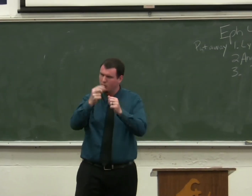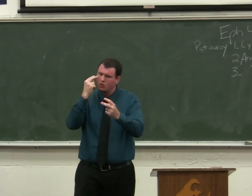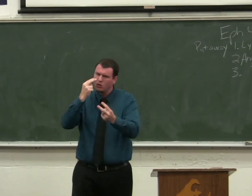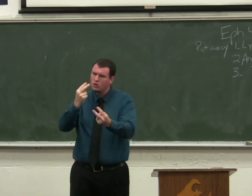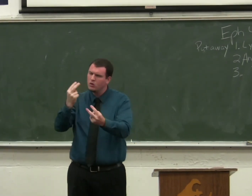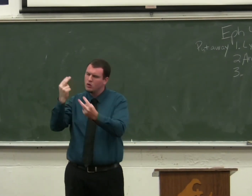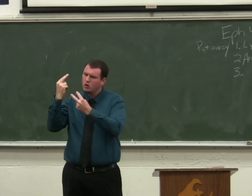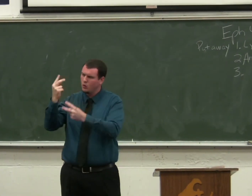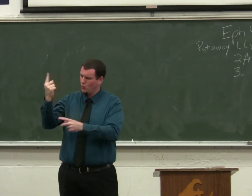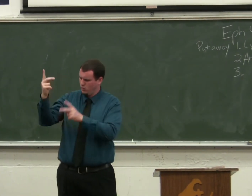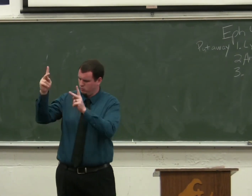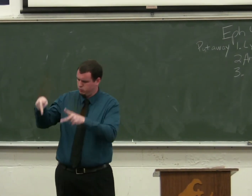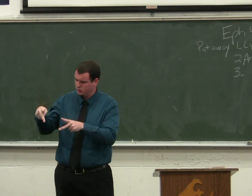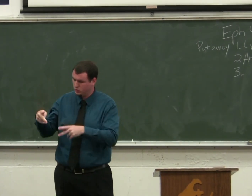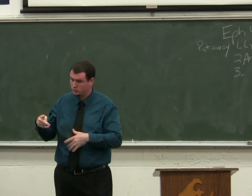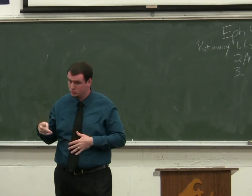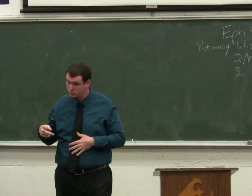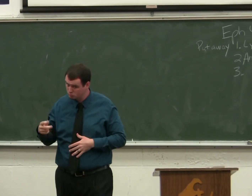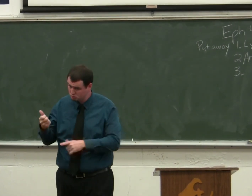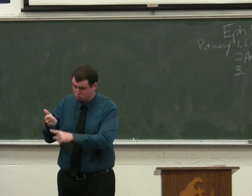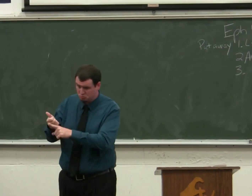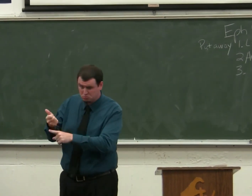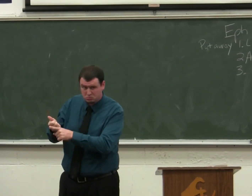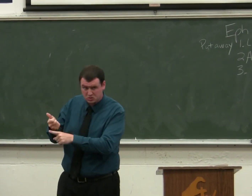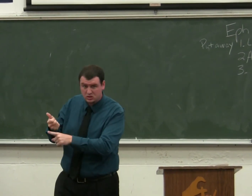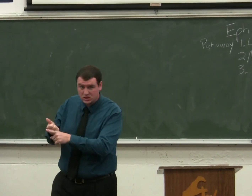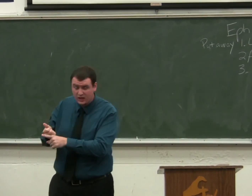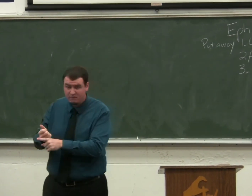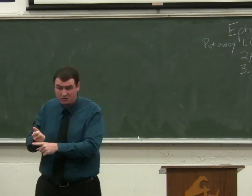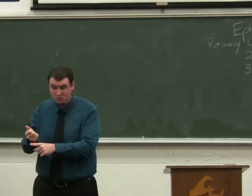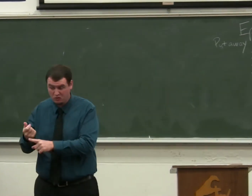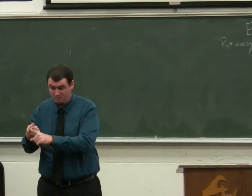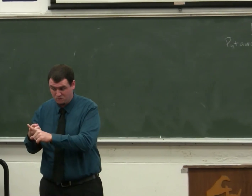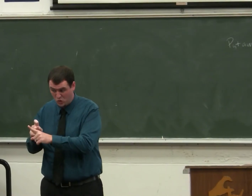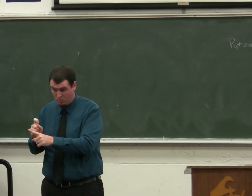And we look here at stealing. I can think of a person